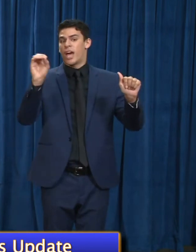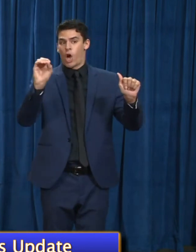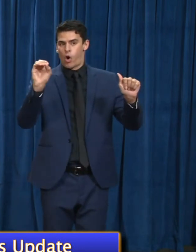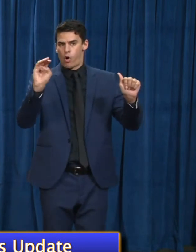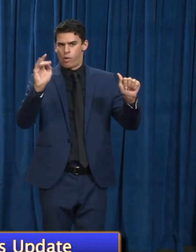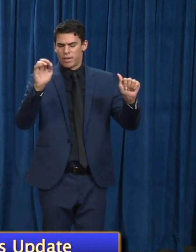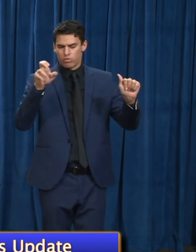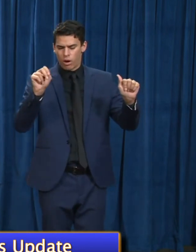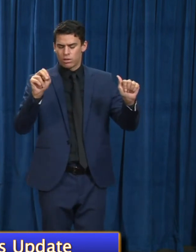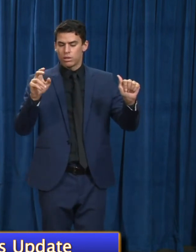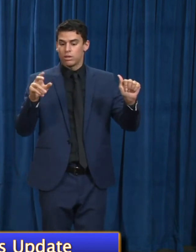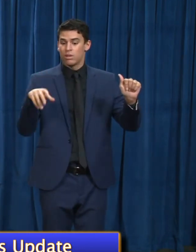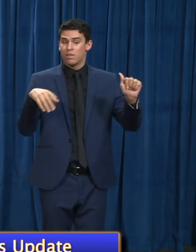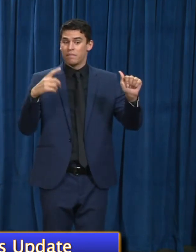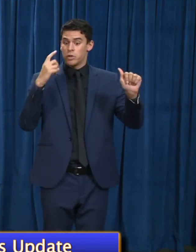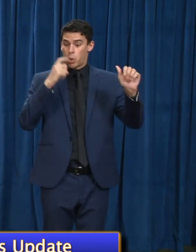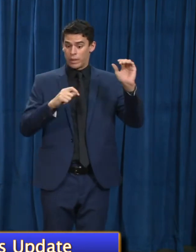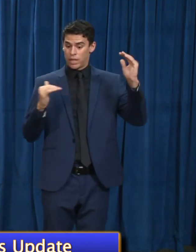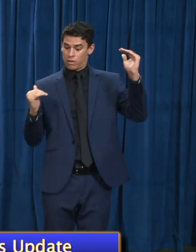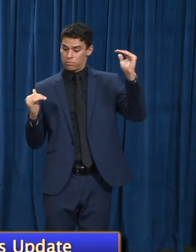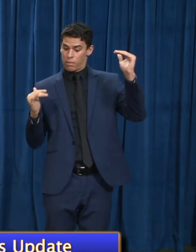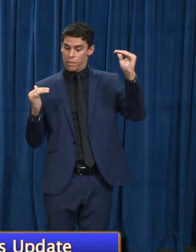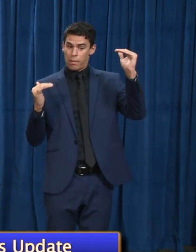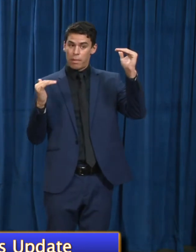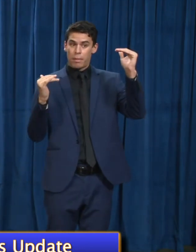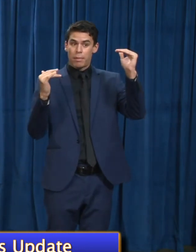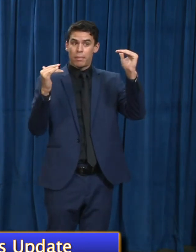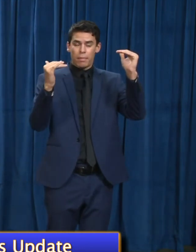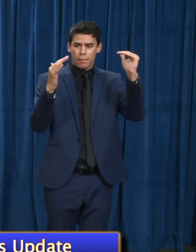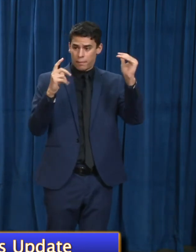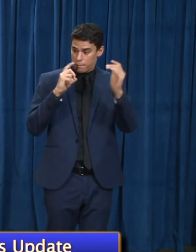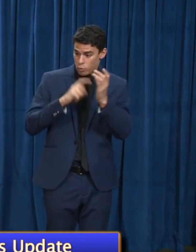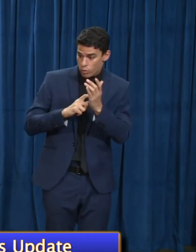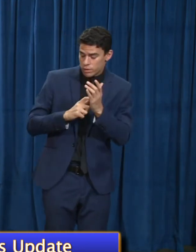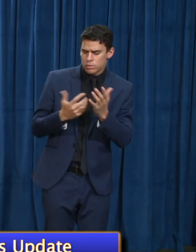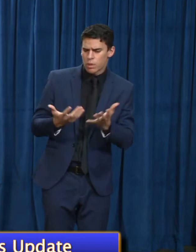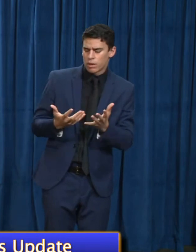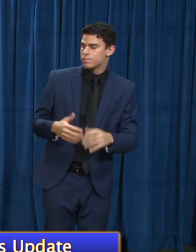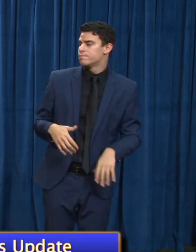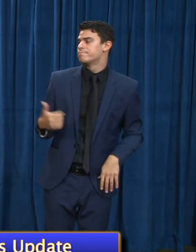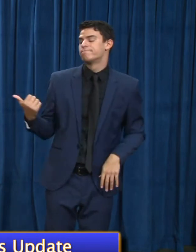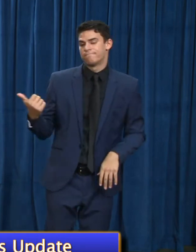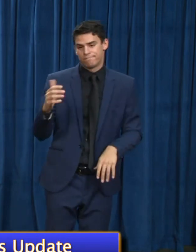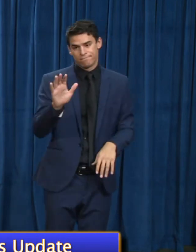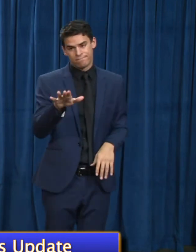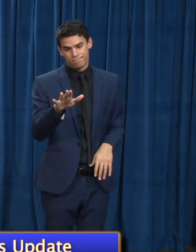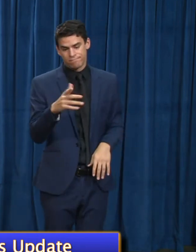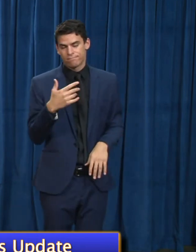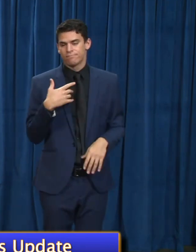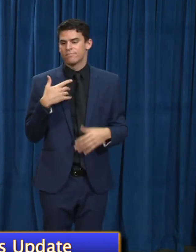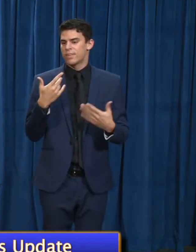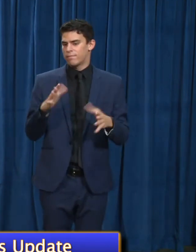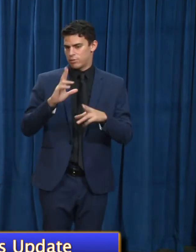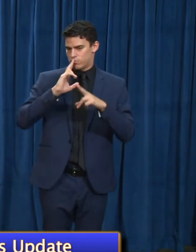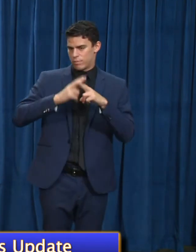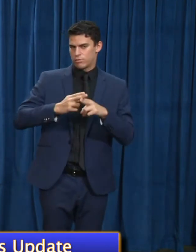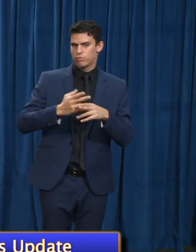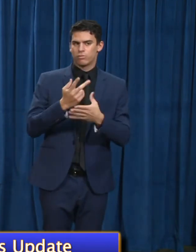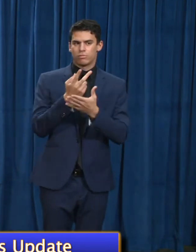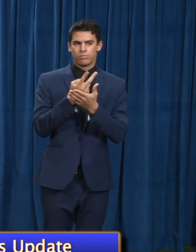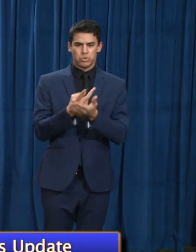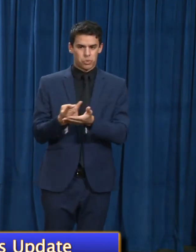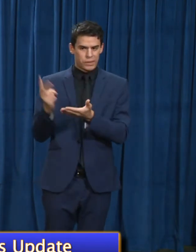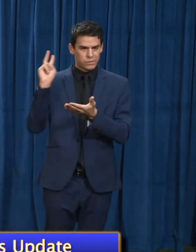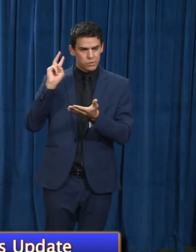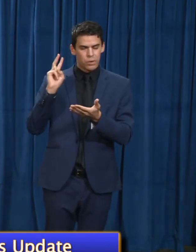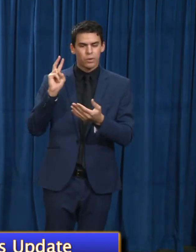V? Like, is it catching up closely to those that you've noticed? Well, as I mentioned in the last press conference, we had